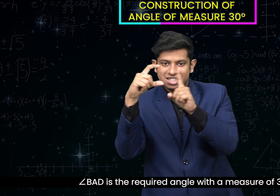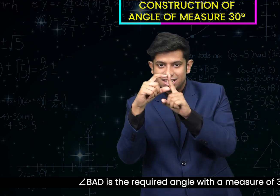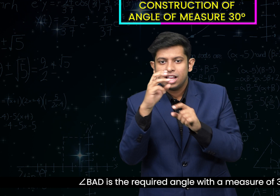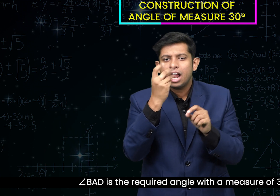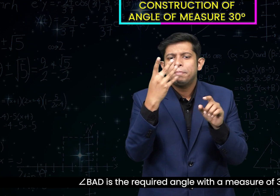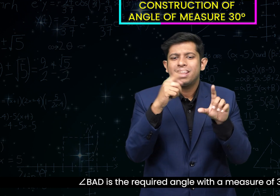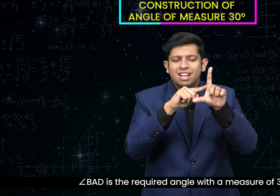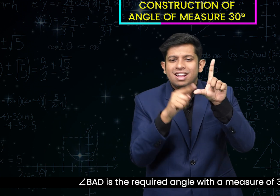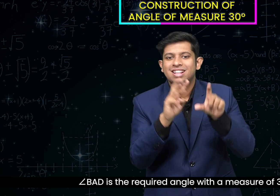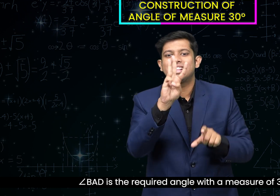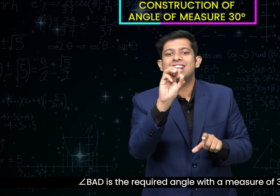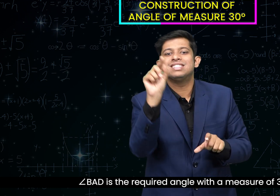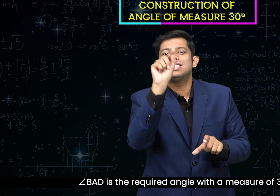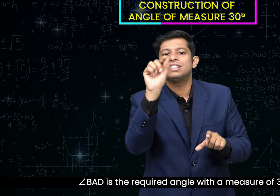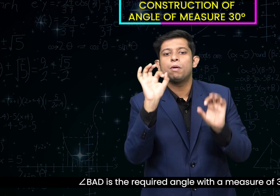required angle with a measure of 30 degrees.